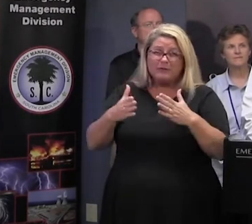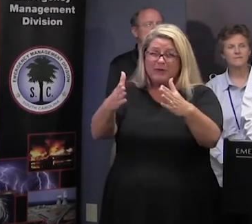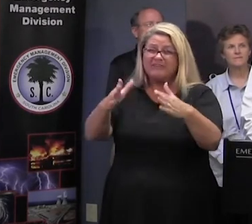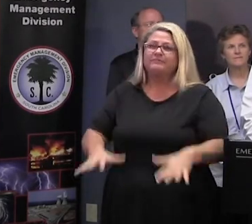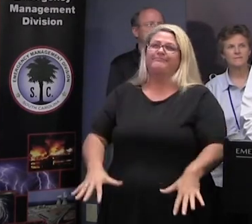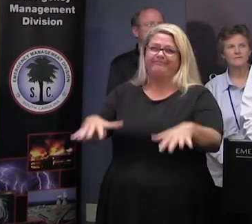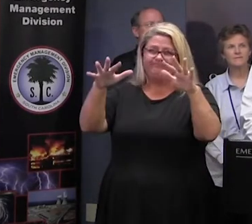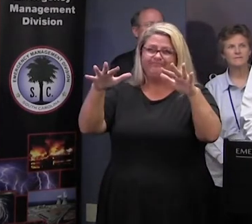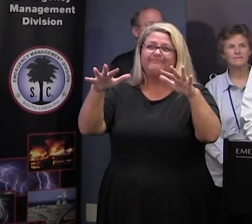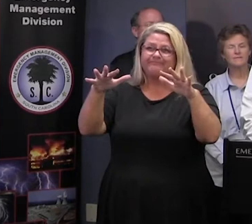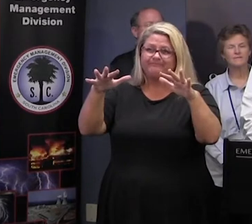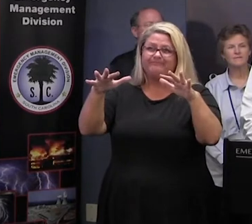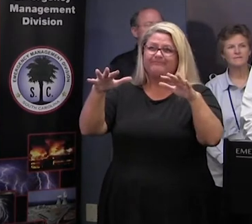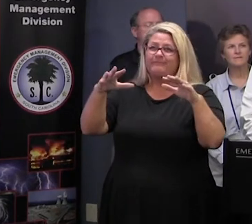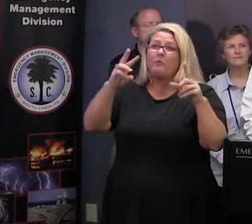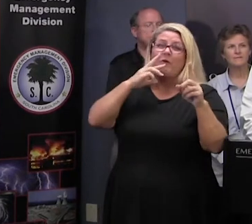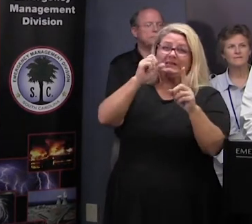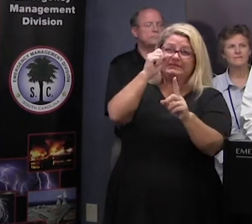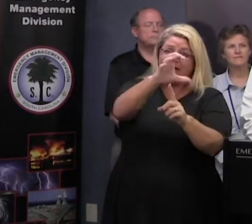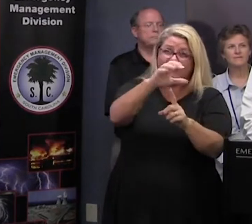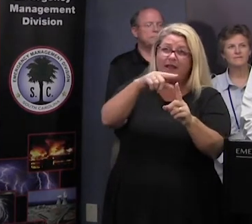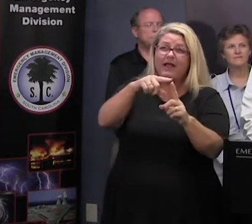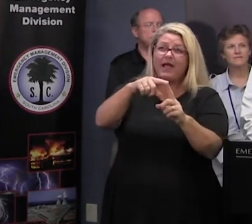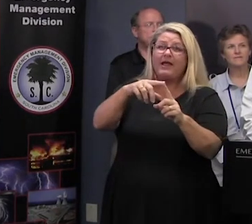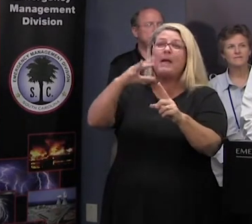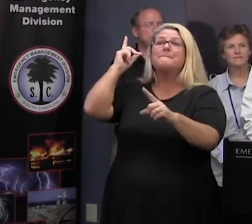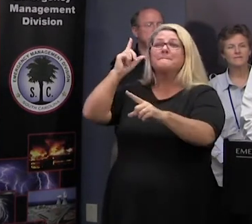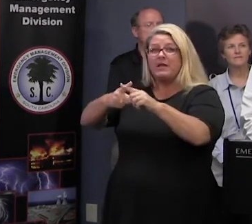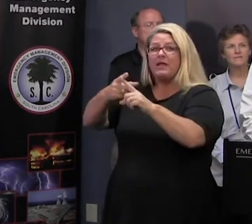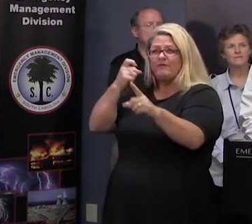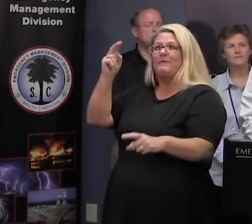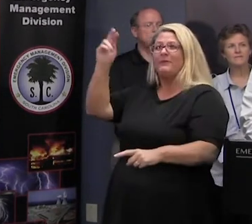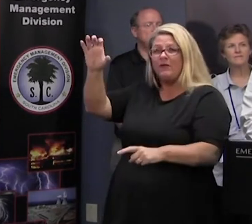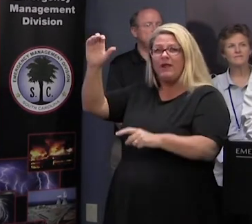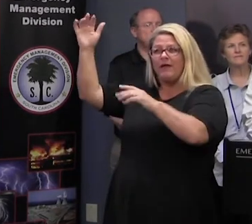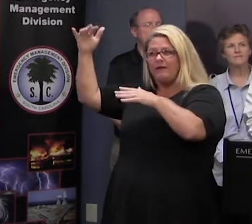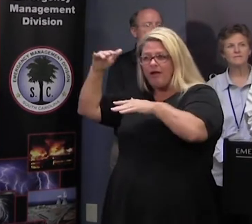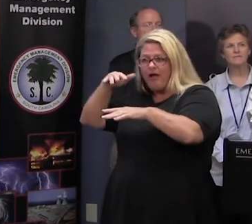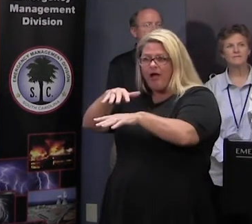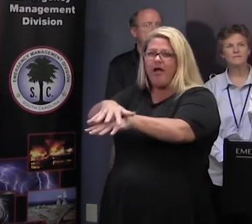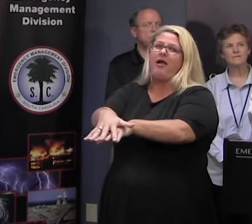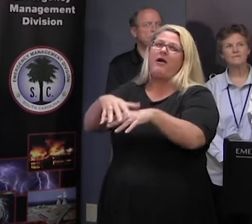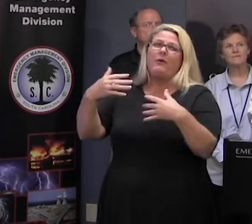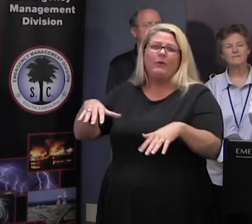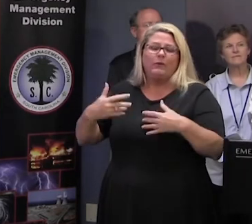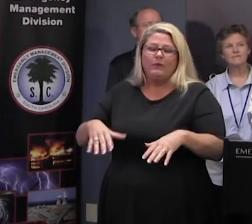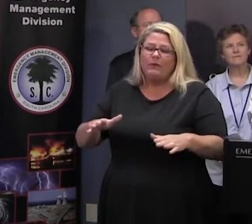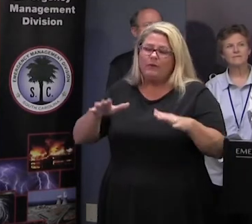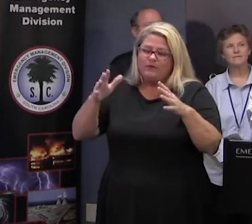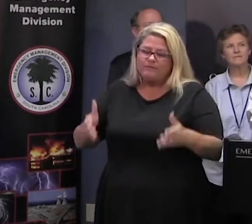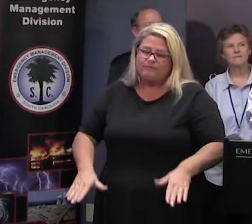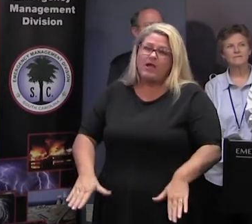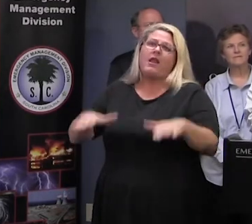flooded, not only from the water from South Carolina, but that it came in the second wave from North Carolina. So this is unprecedented,